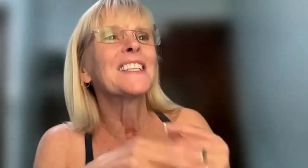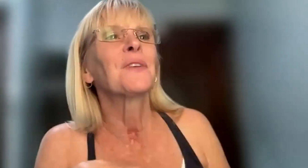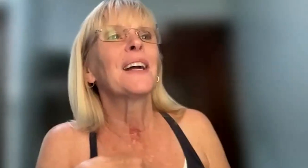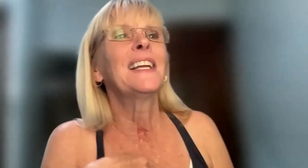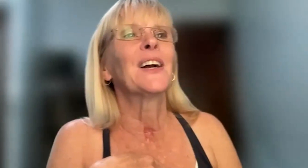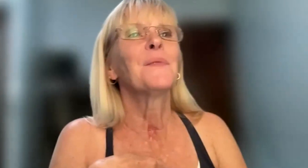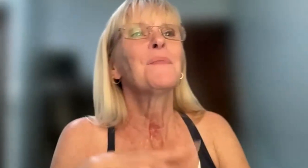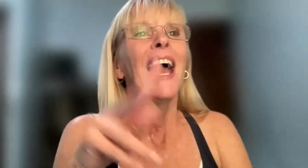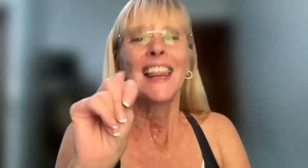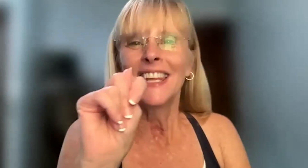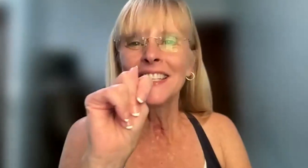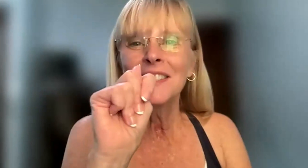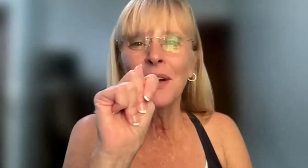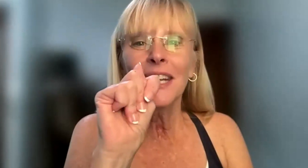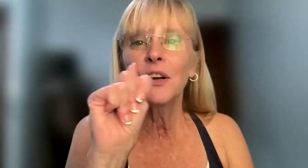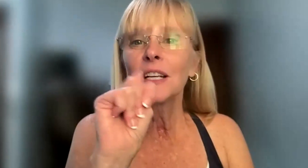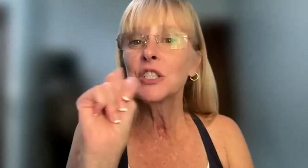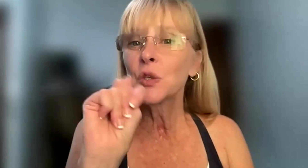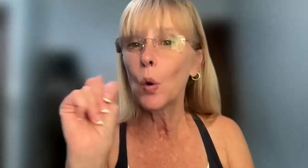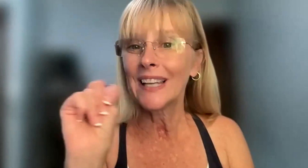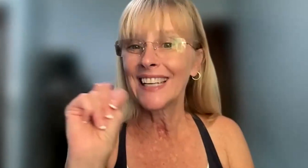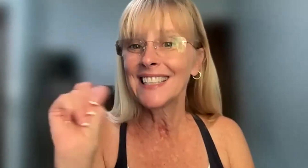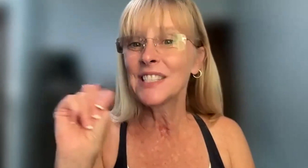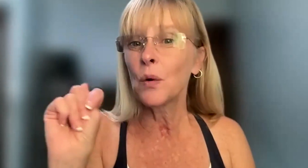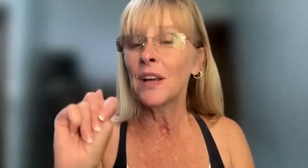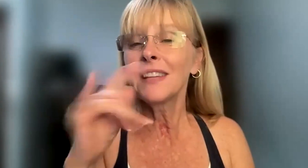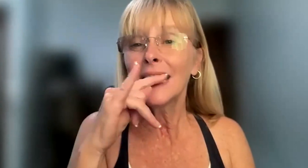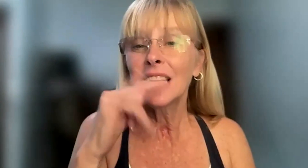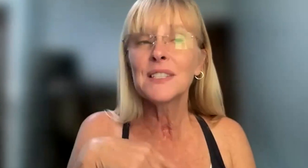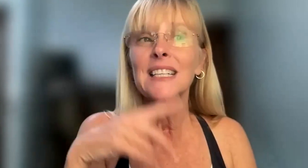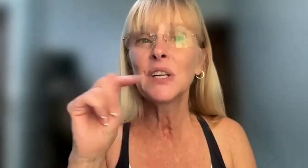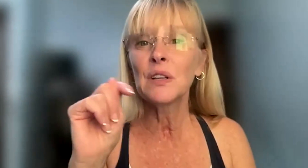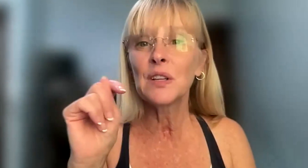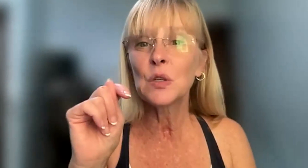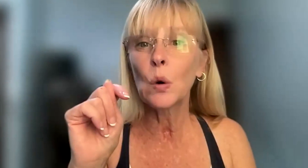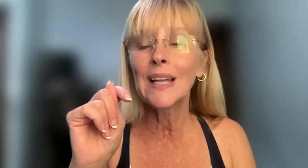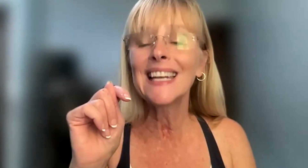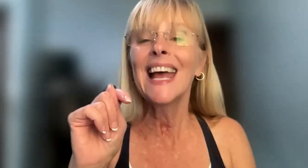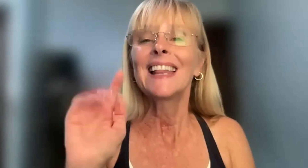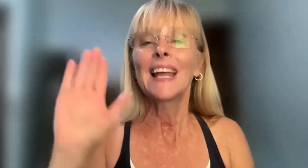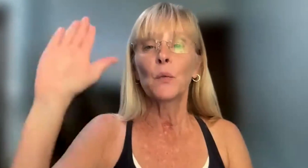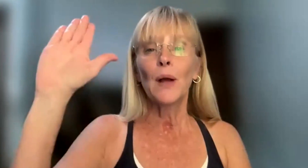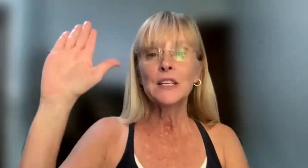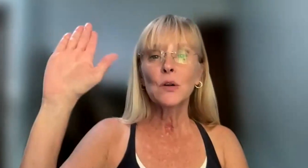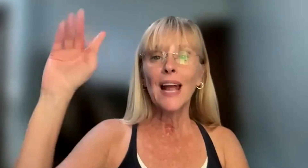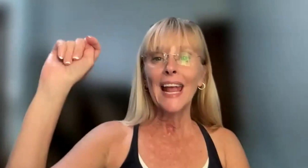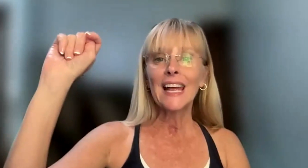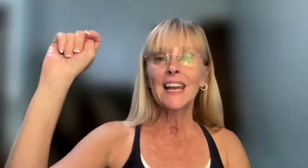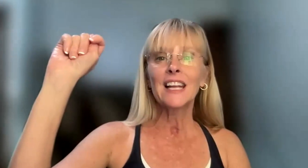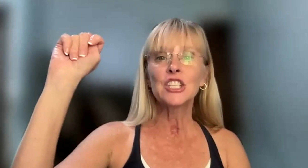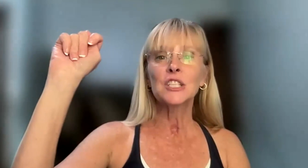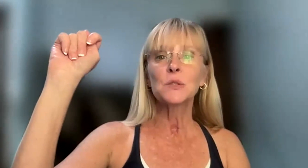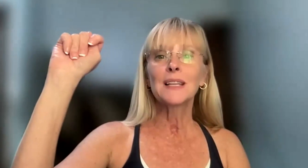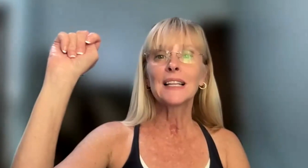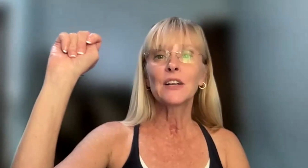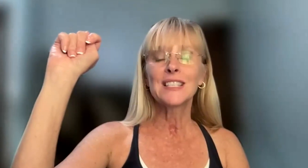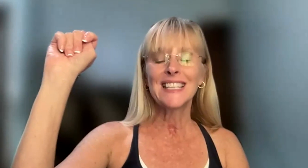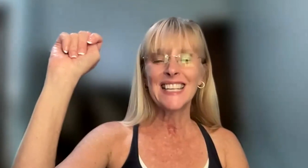this right here. This right here is toilet. So if the kiddos need to go to the toilet, they can raise their hand and just with the letter T